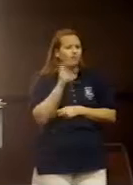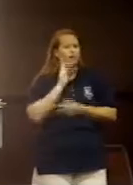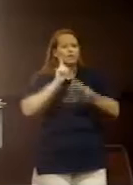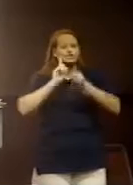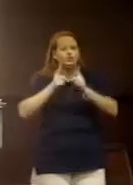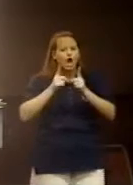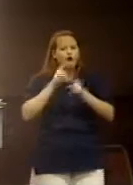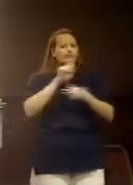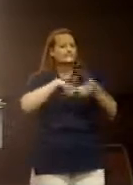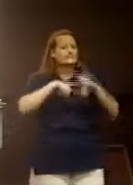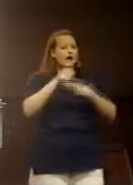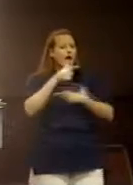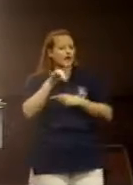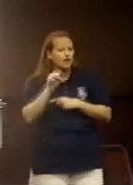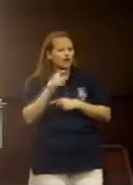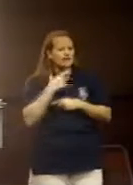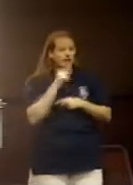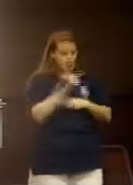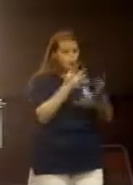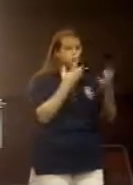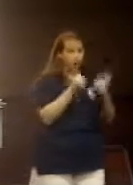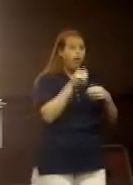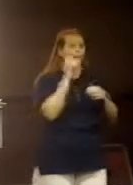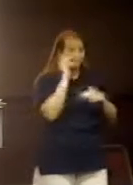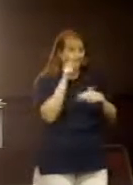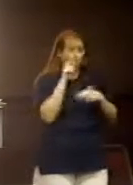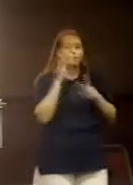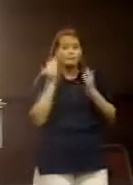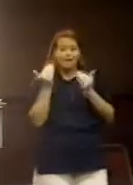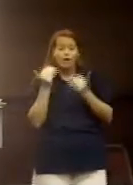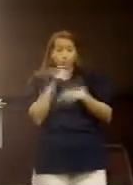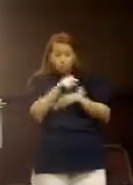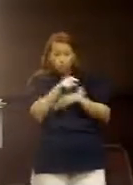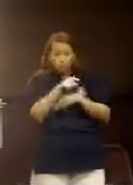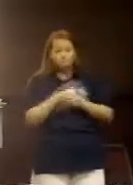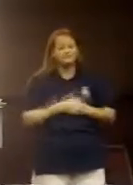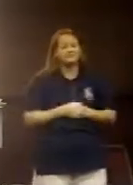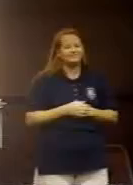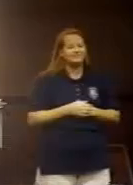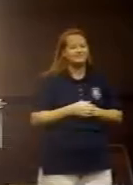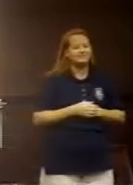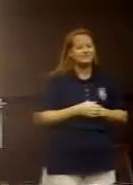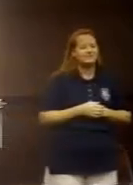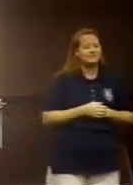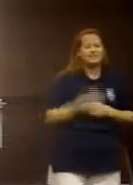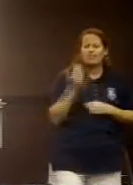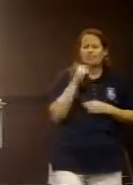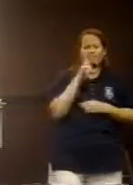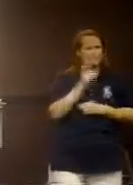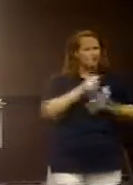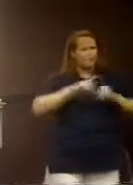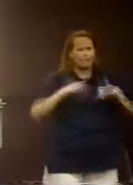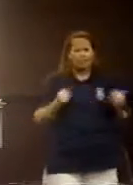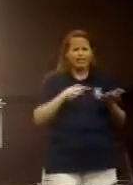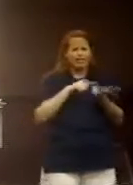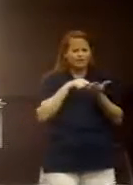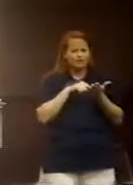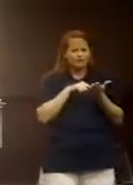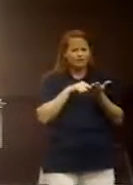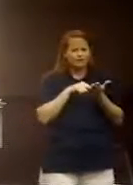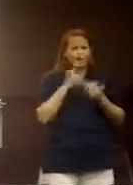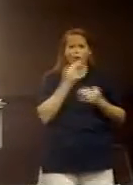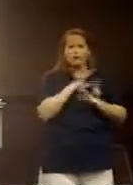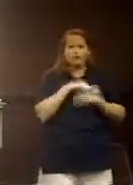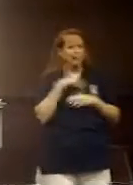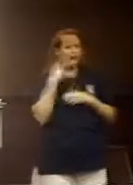talk, sign gloss, like, you want bathroom now, you? You know, there is no language model. Oh, you're